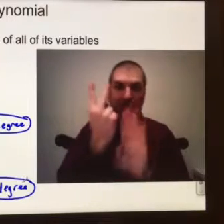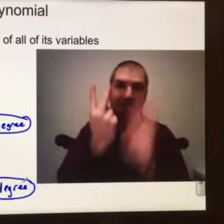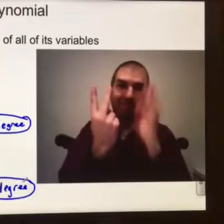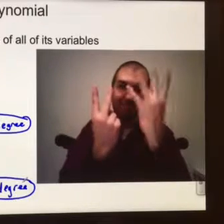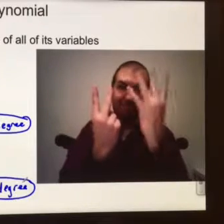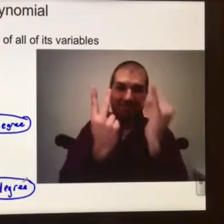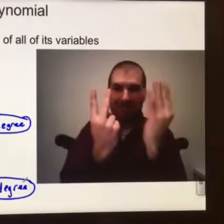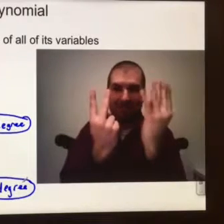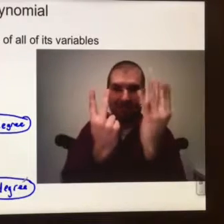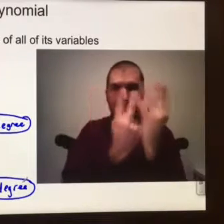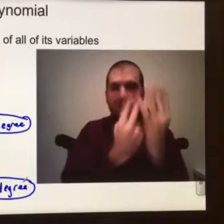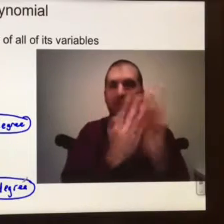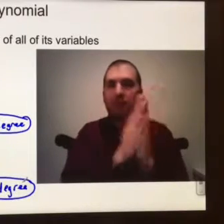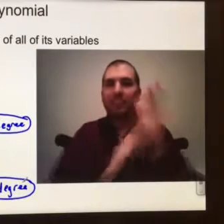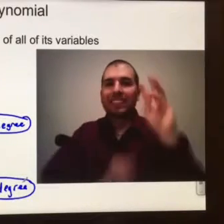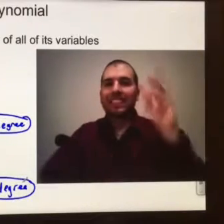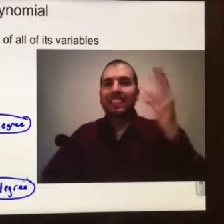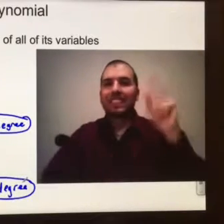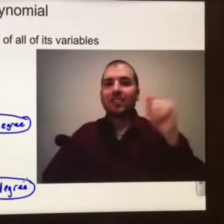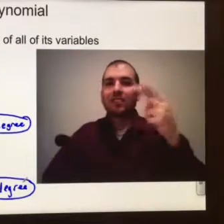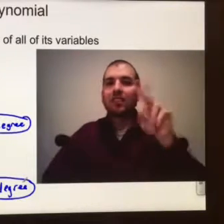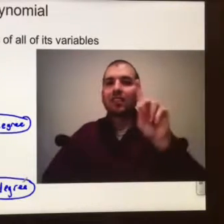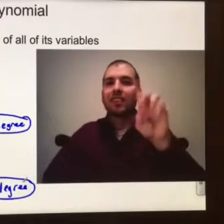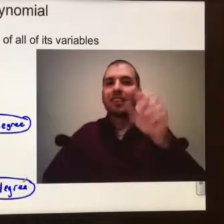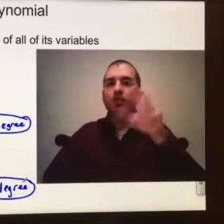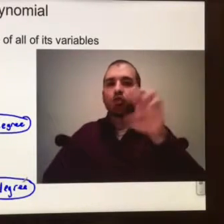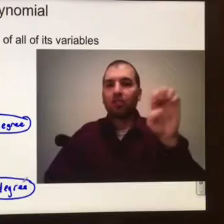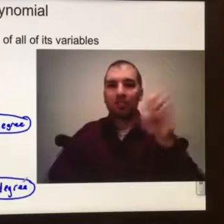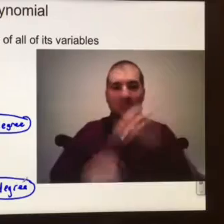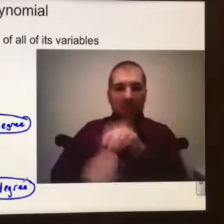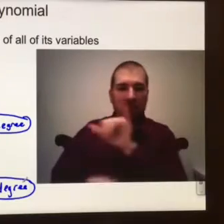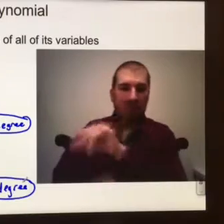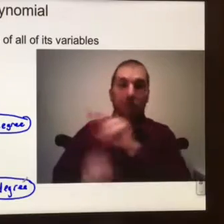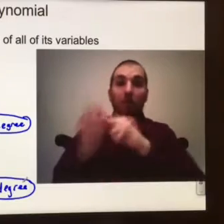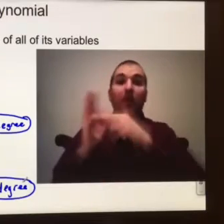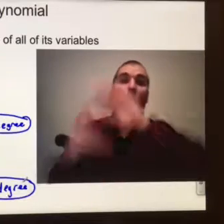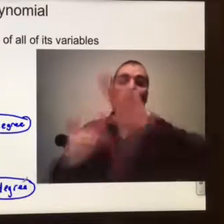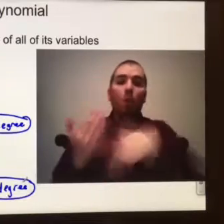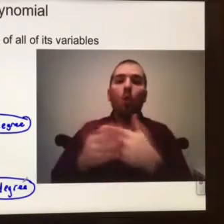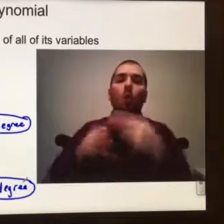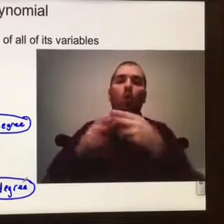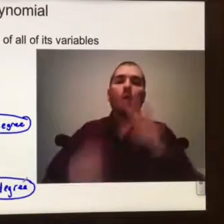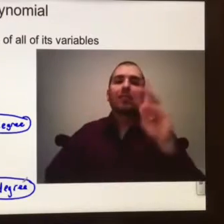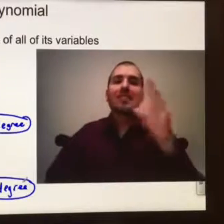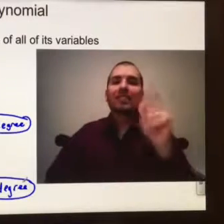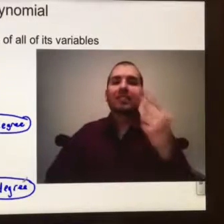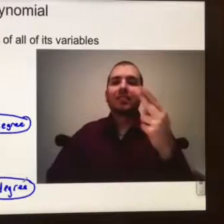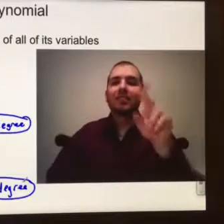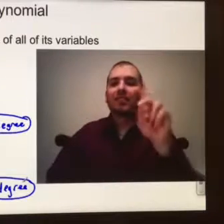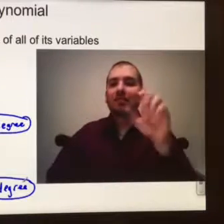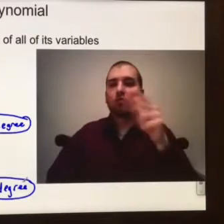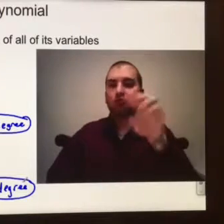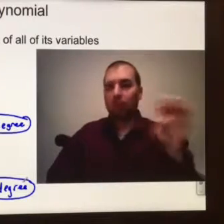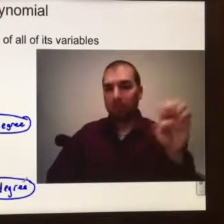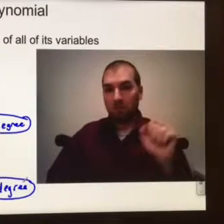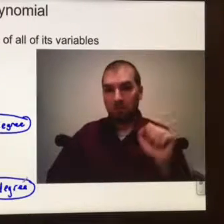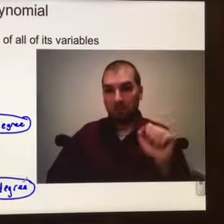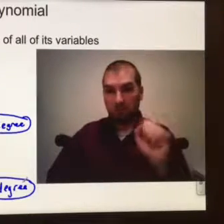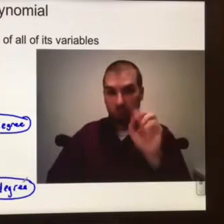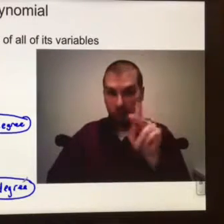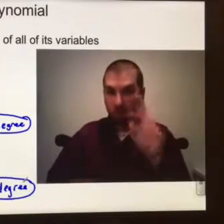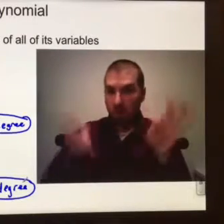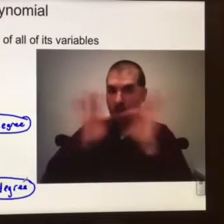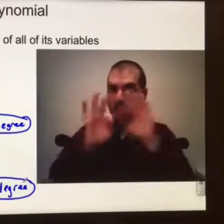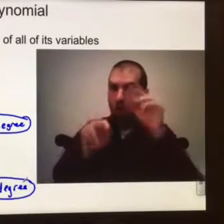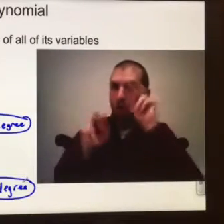And since those are 2 separate variables, you take the highest degree, and that's what the whole equation would be